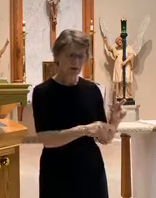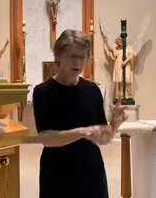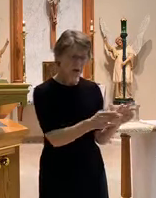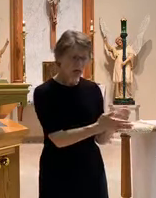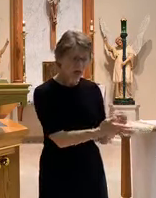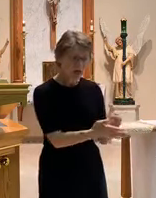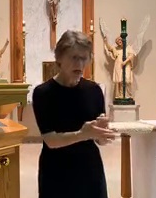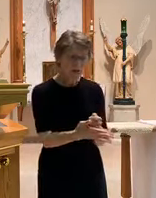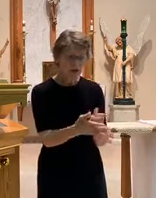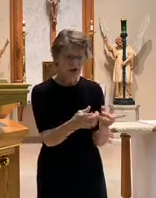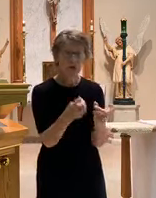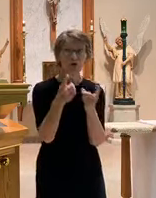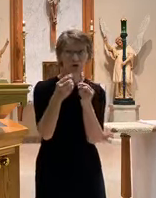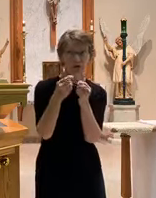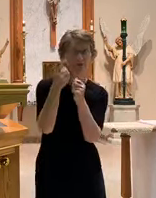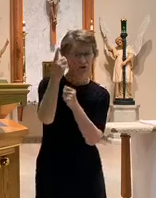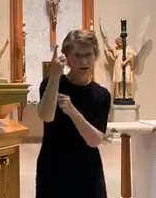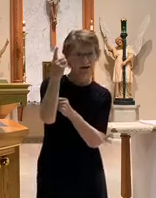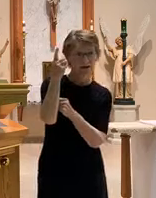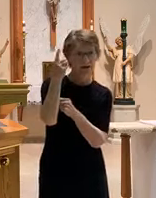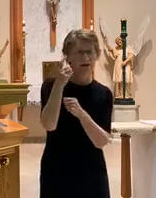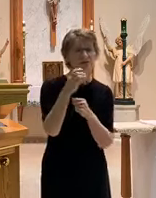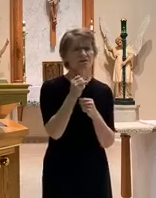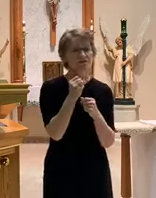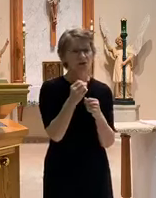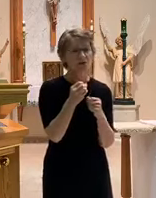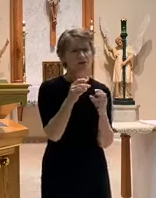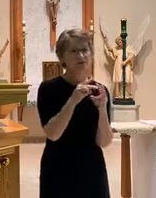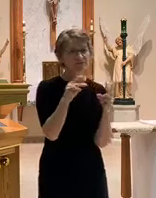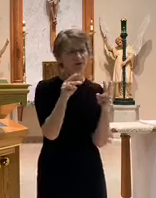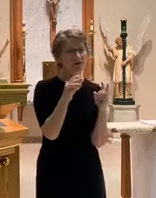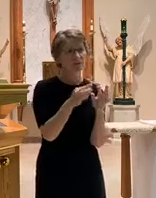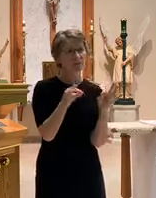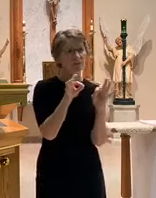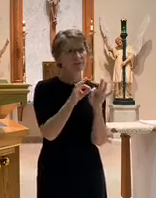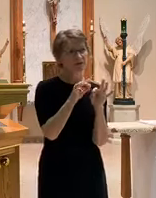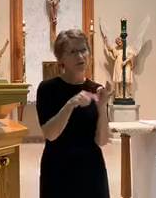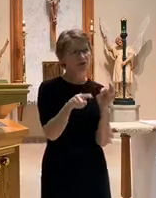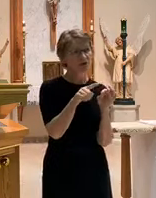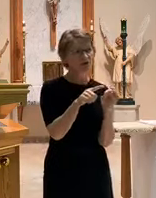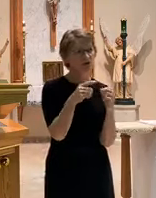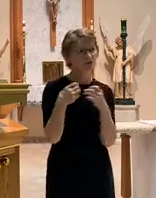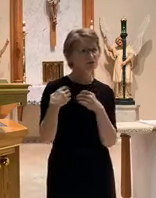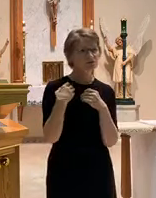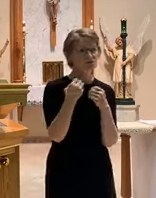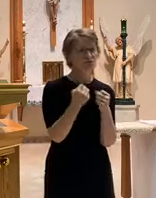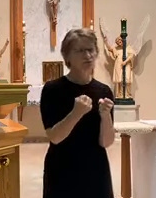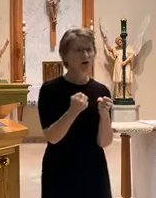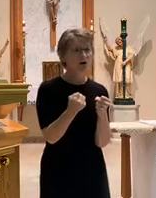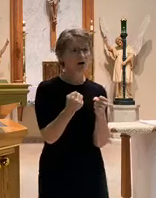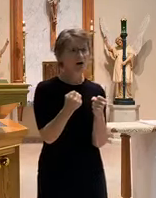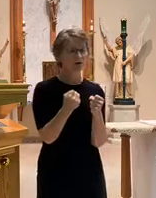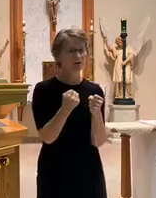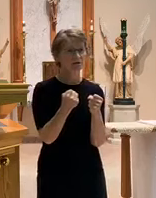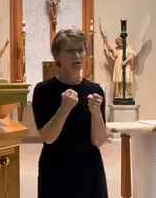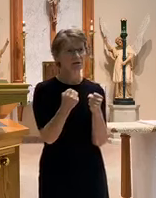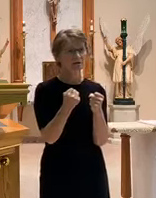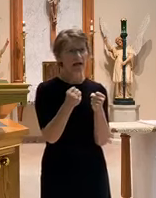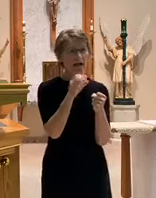motto. The Benedictines have been, very strong in that area. And we have Benedictine communities now down